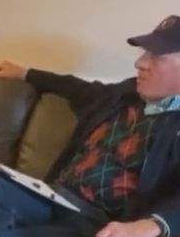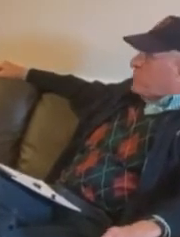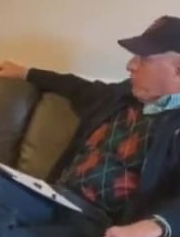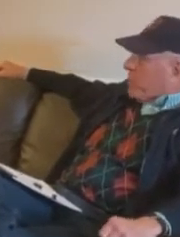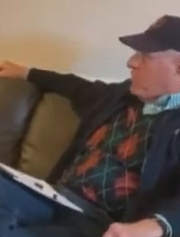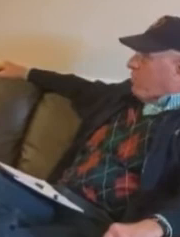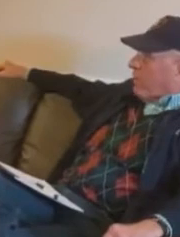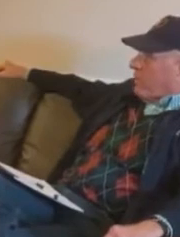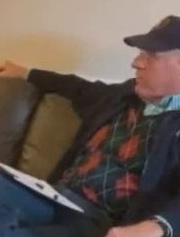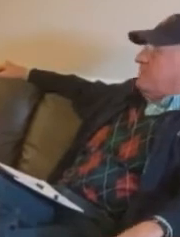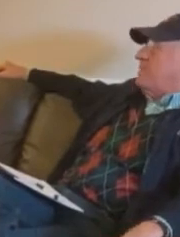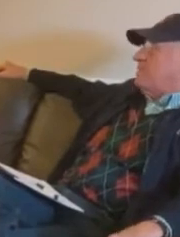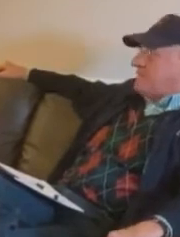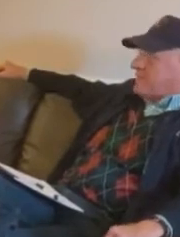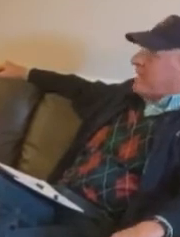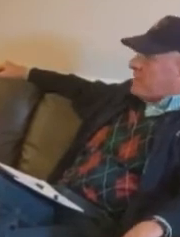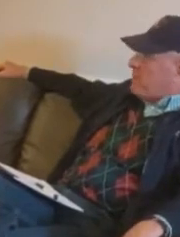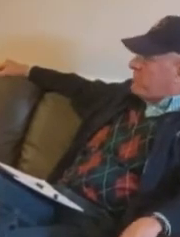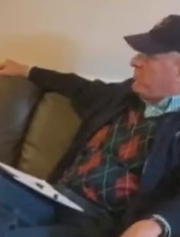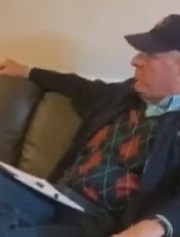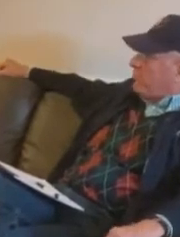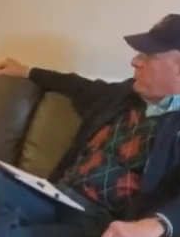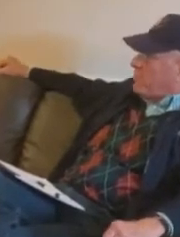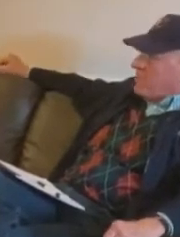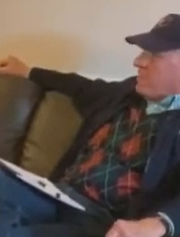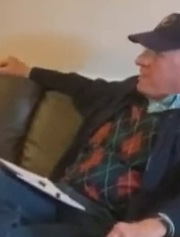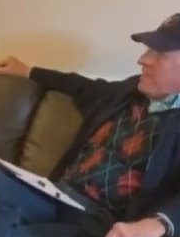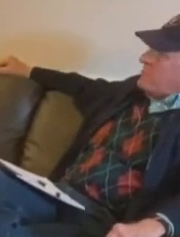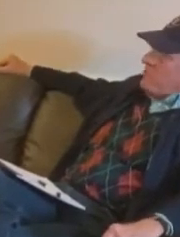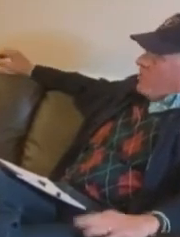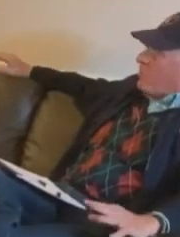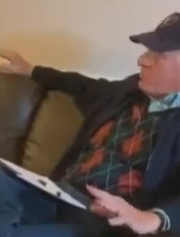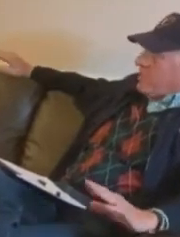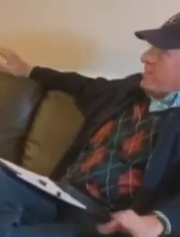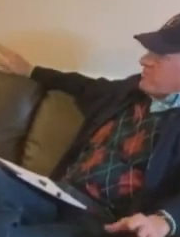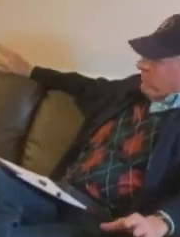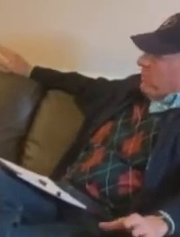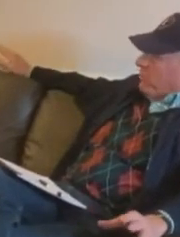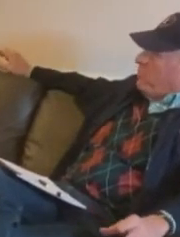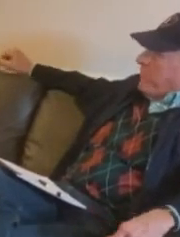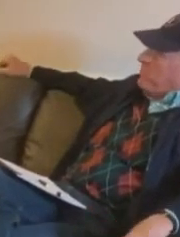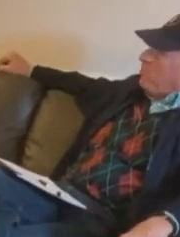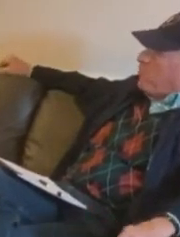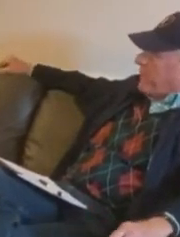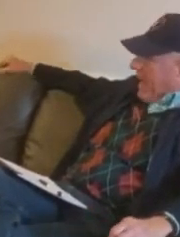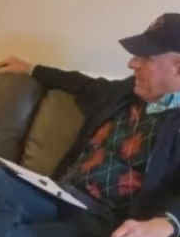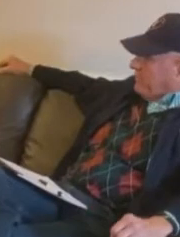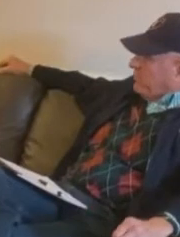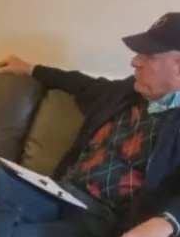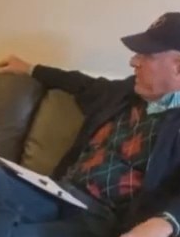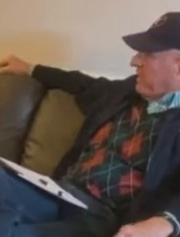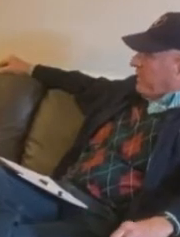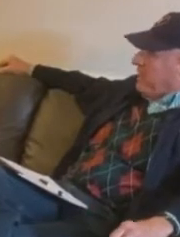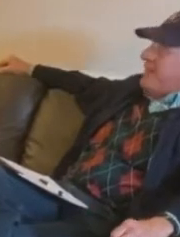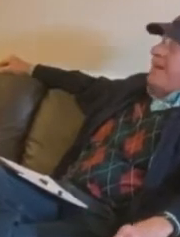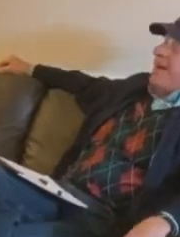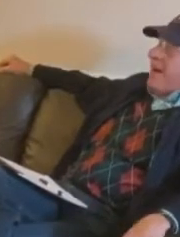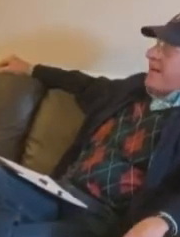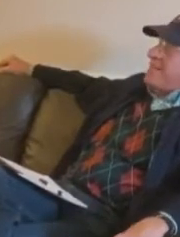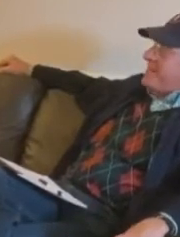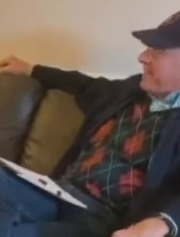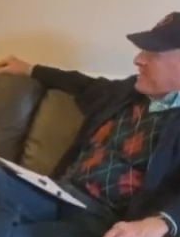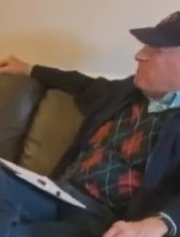said, oh, it's the Marine Corps. I went, geez, is that the best you could do? He said, no, it's really good. We get to go to an island for